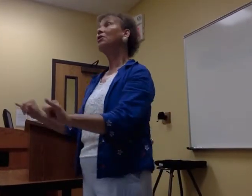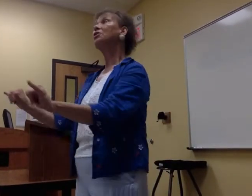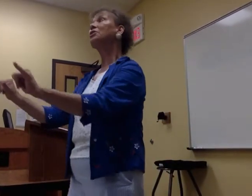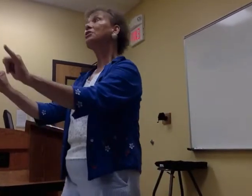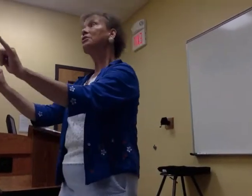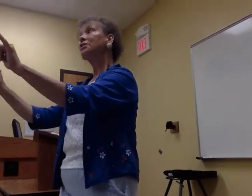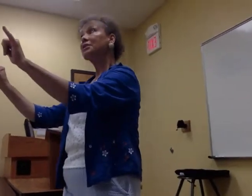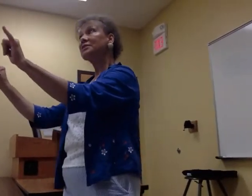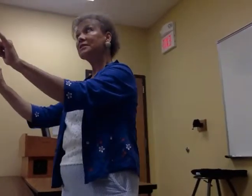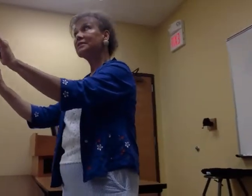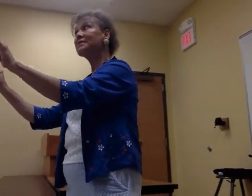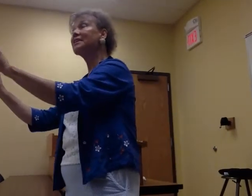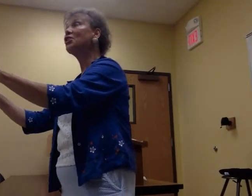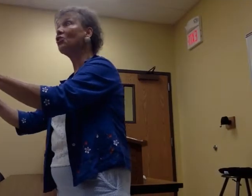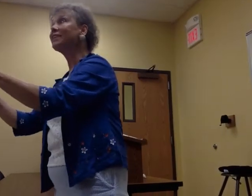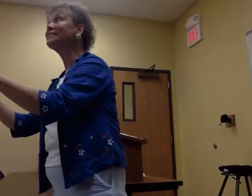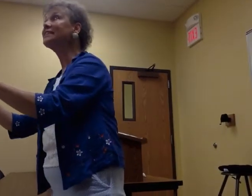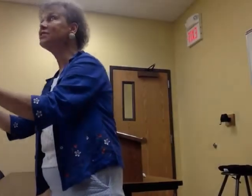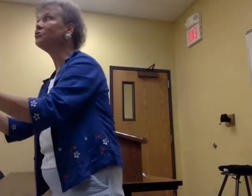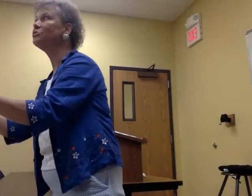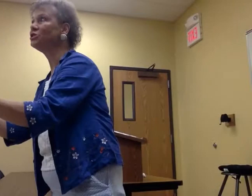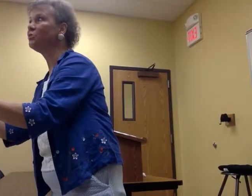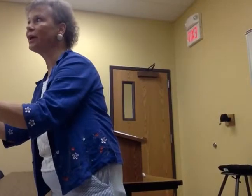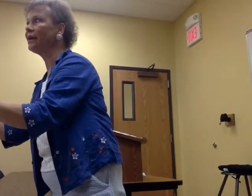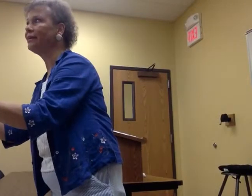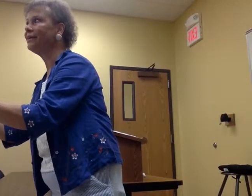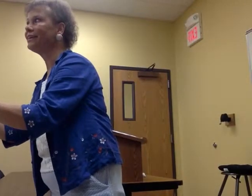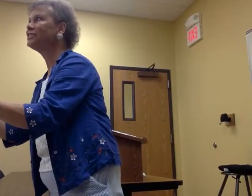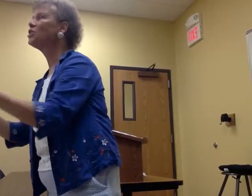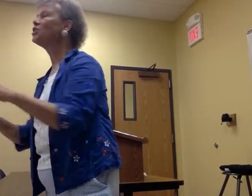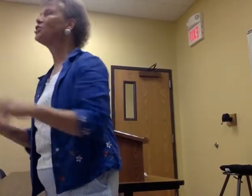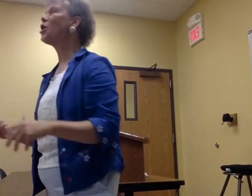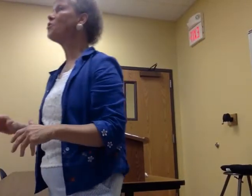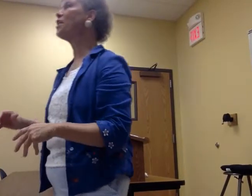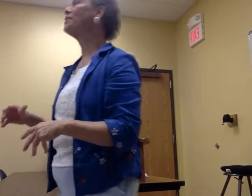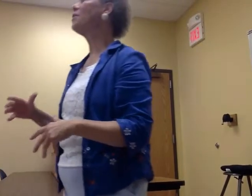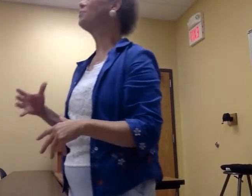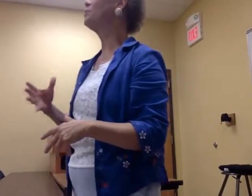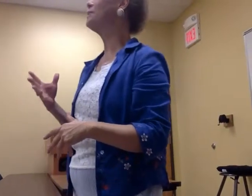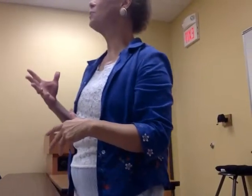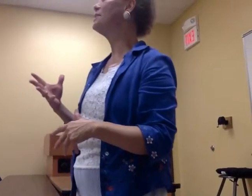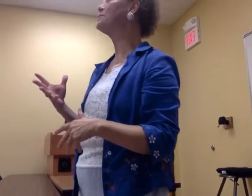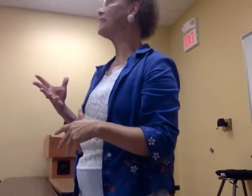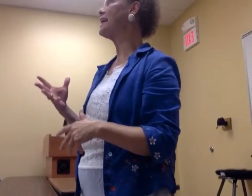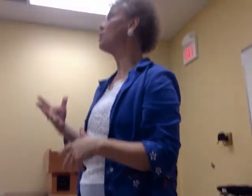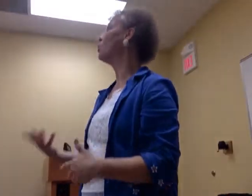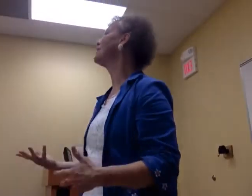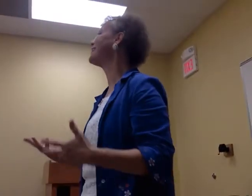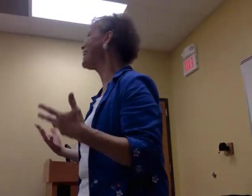still continues to be. That when we will say it will last a